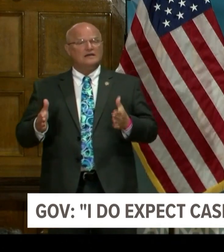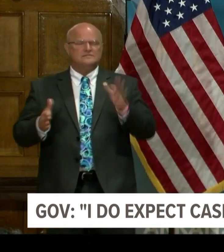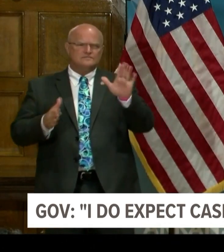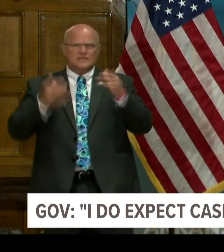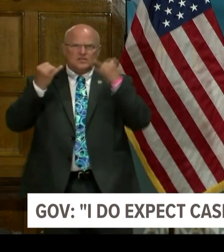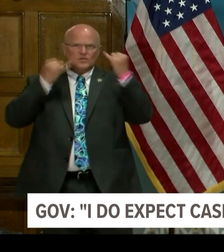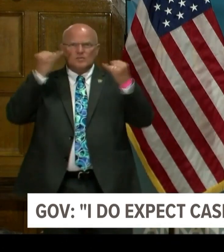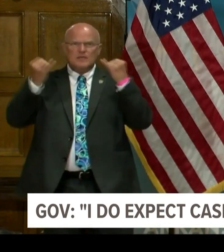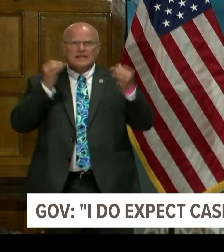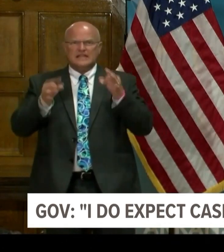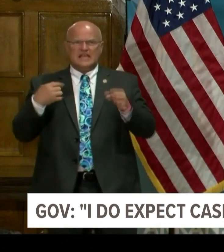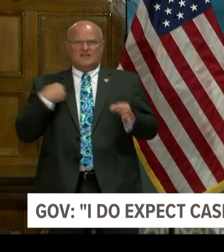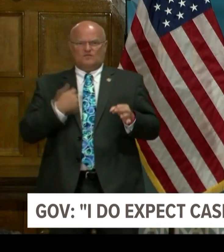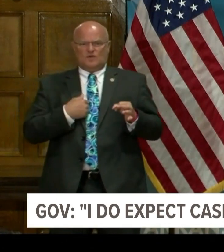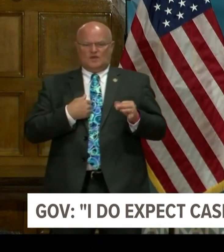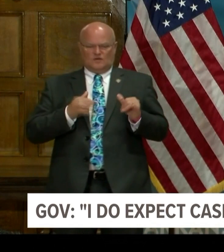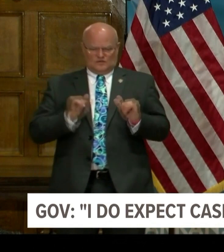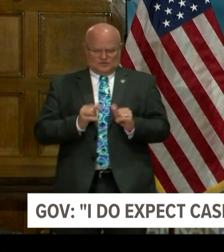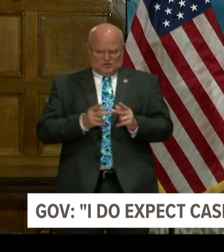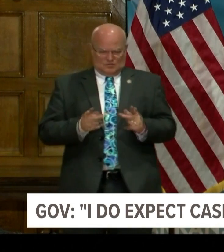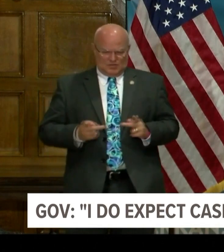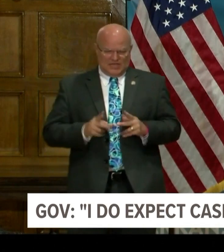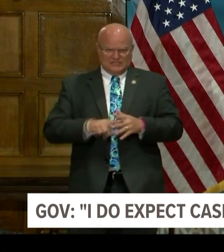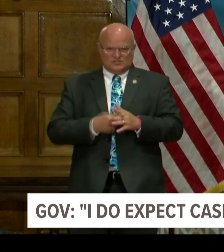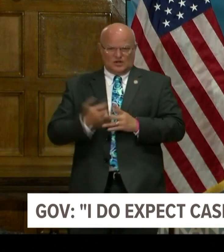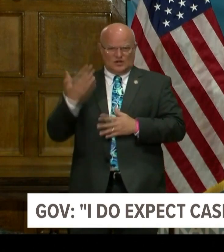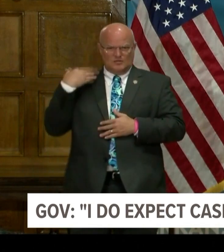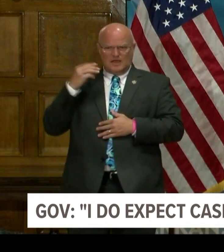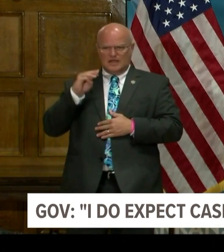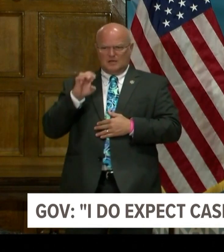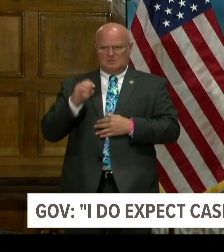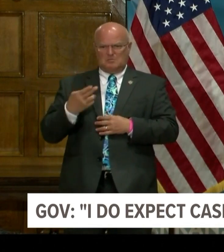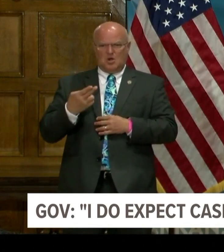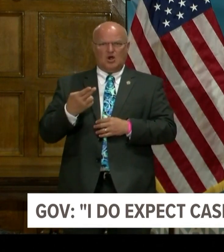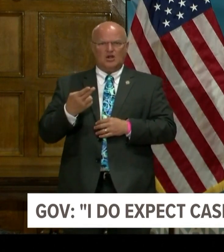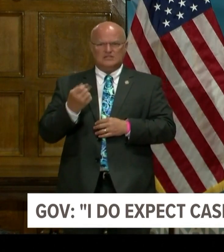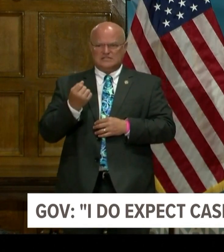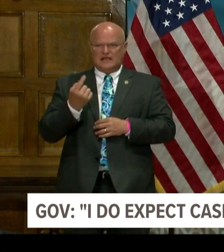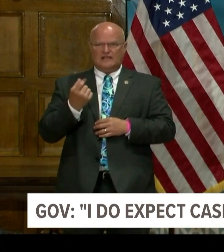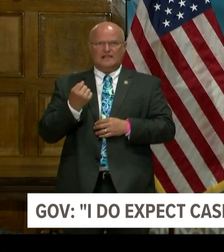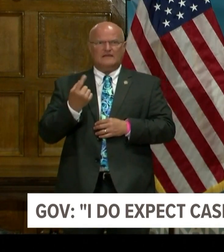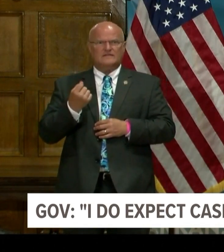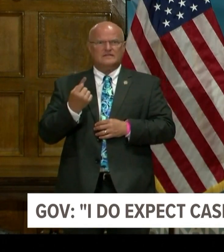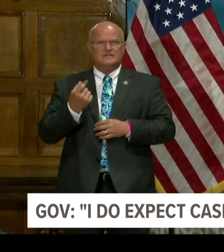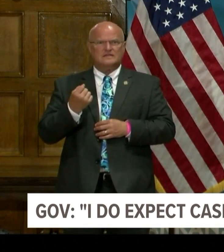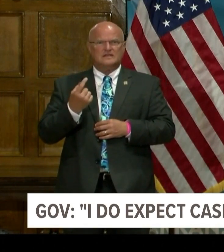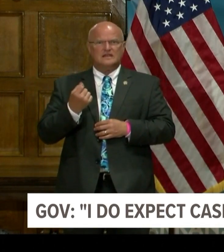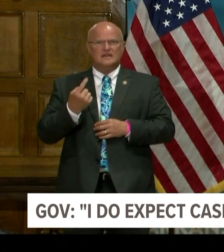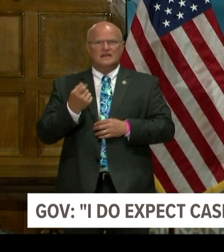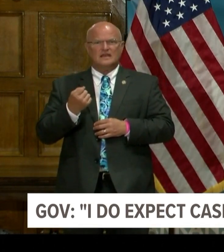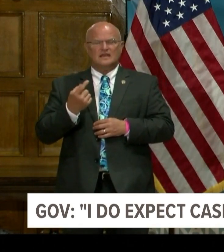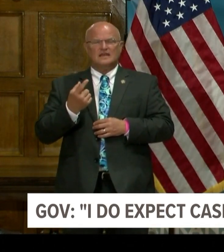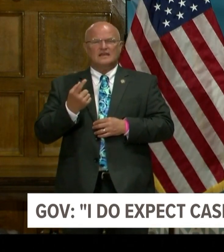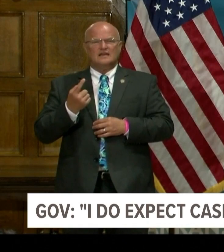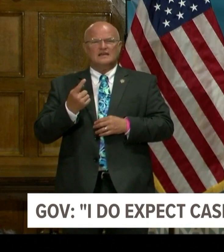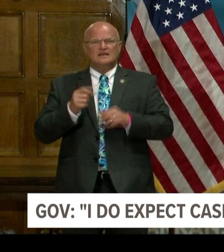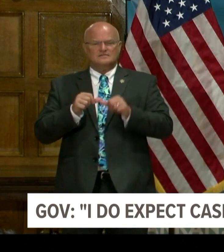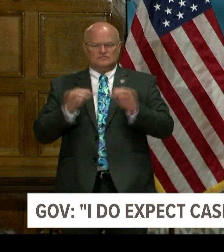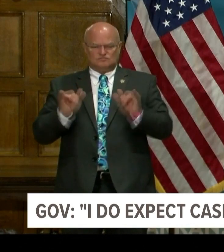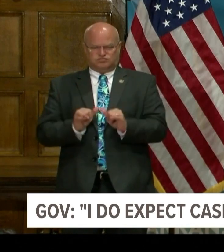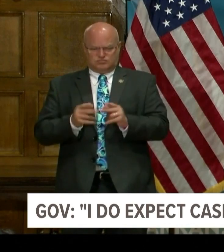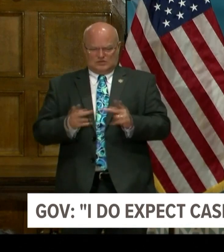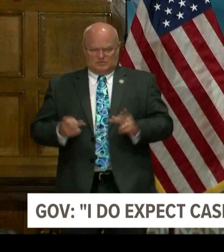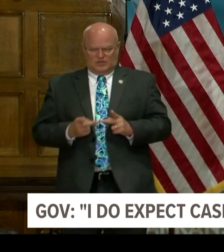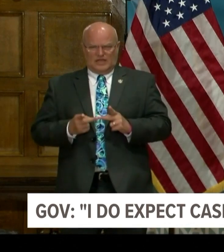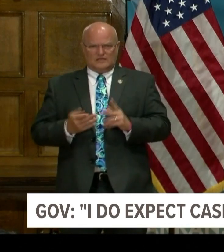you imagine if we would have sheltered in place starting back on March 11 to shelter